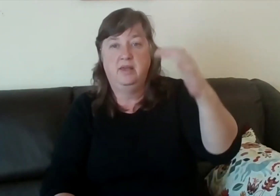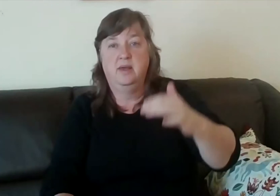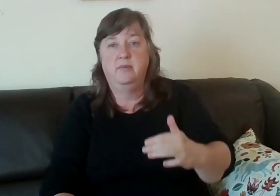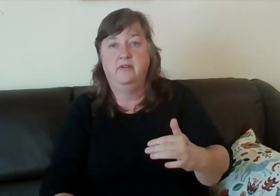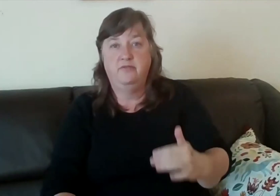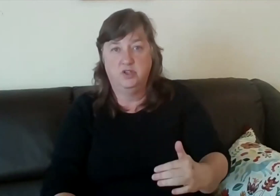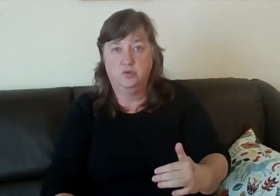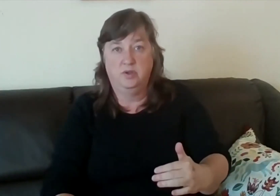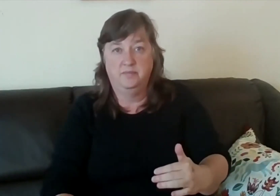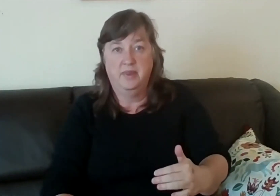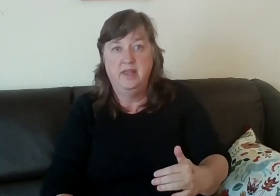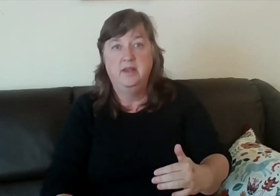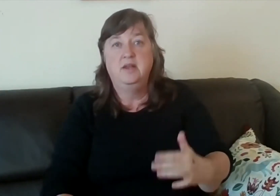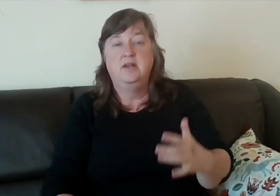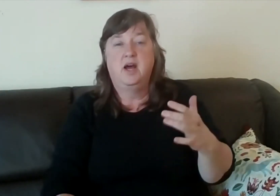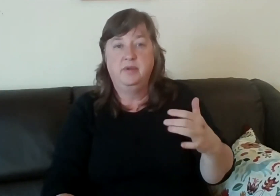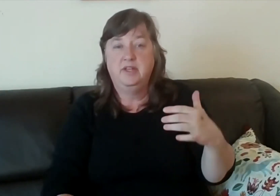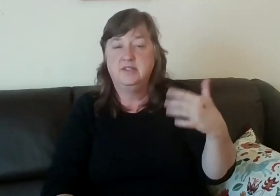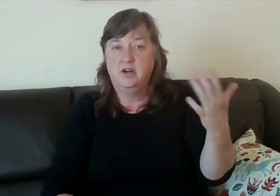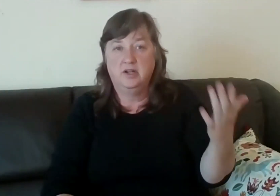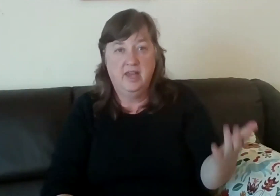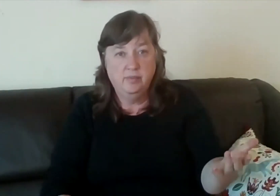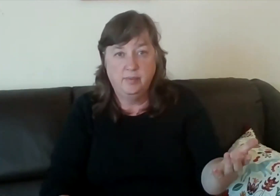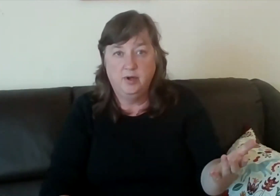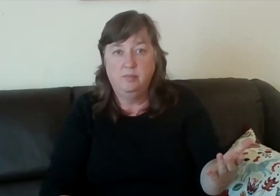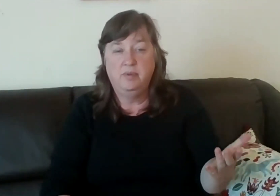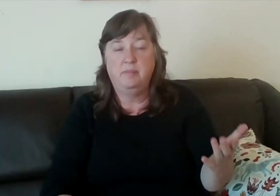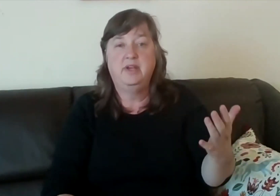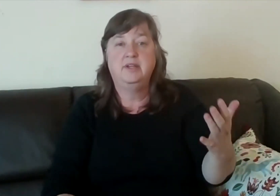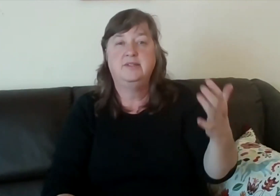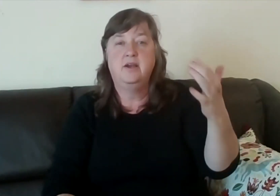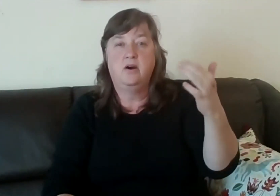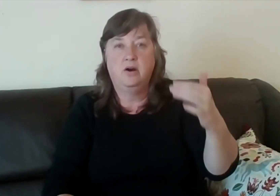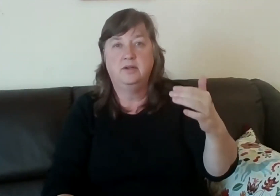them visual. Not because they aren't capable, but because they aren't